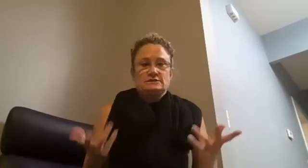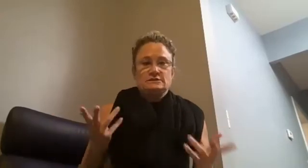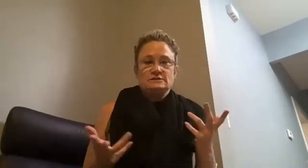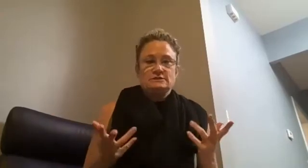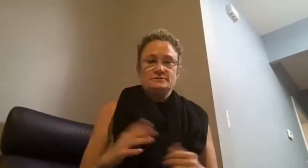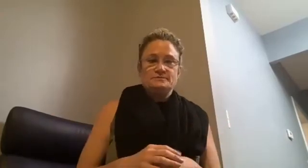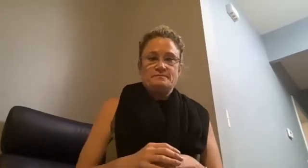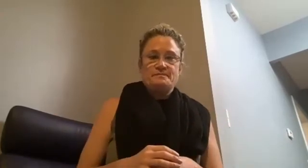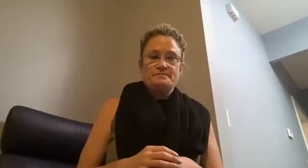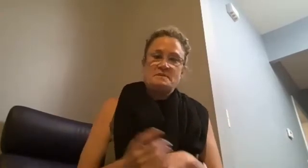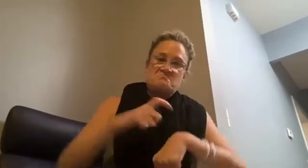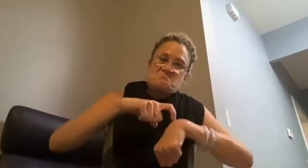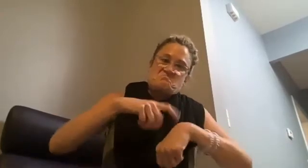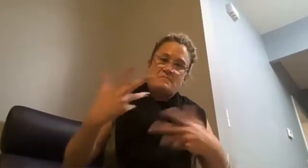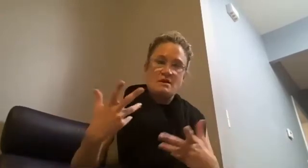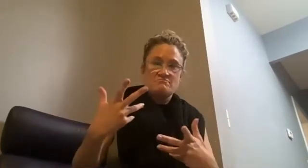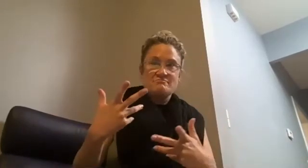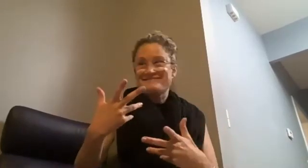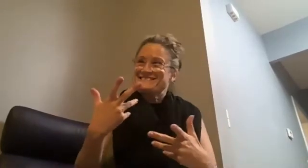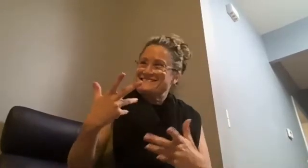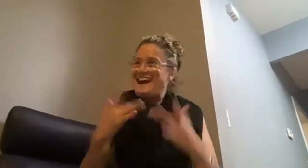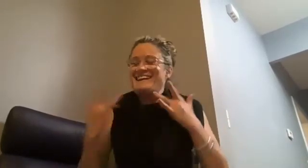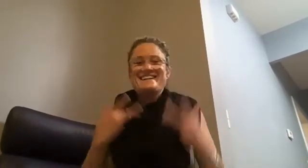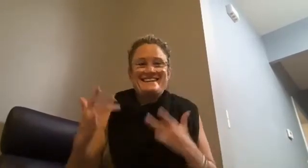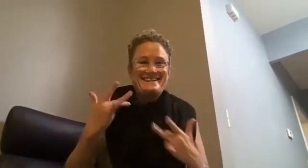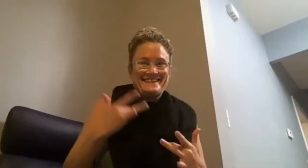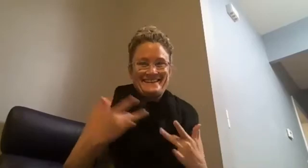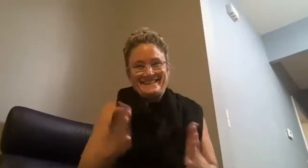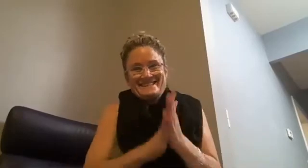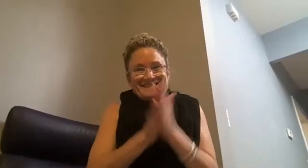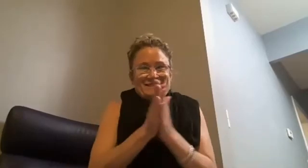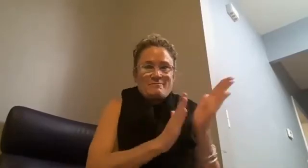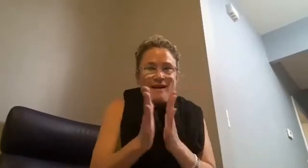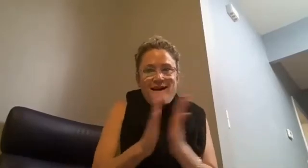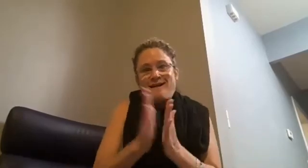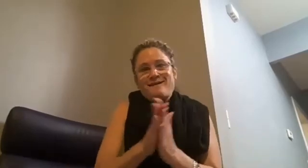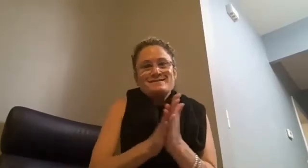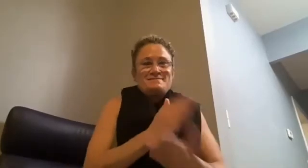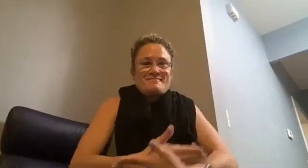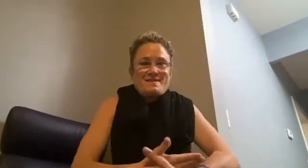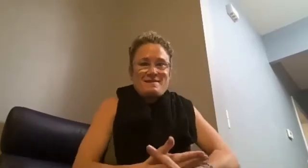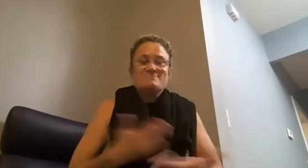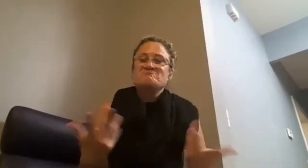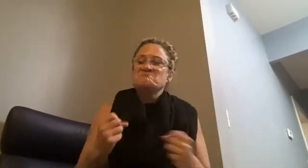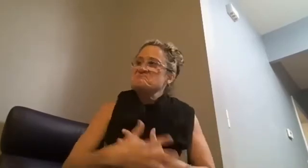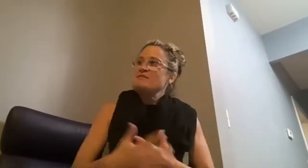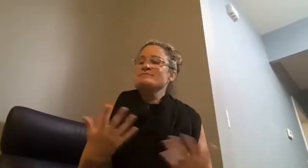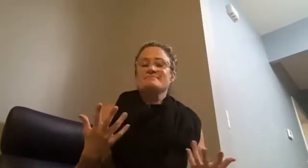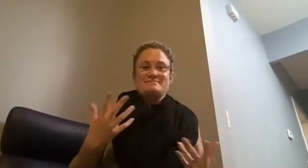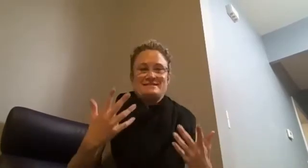After a period of time, I started to get into it and started to get really excited, and the planning and stuff. I still was terrified, but I started to get into it.